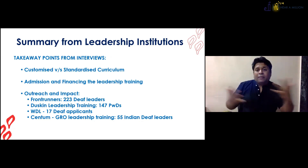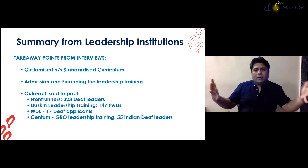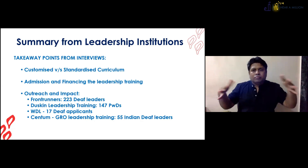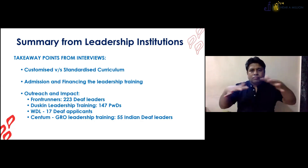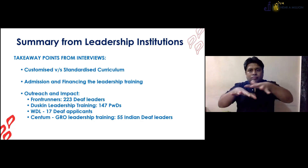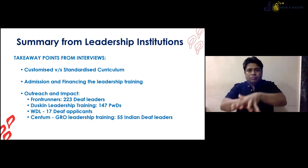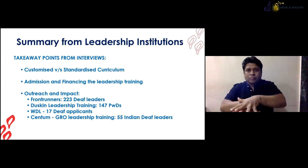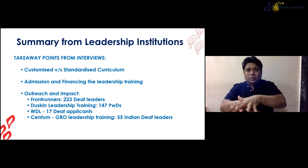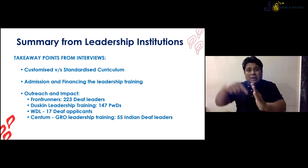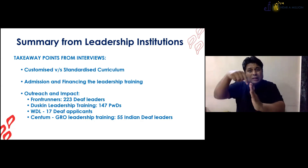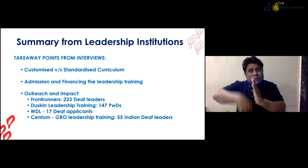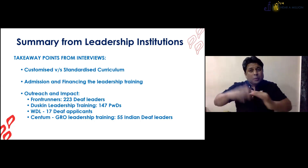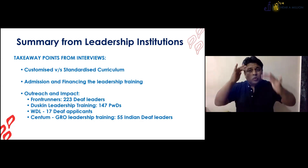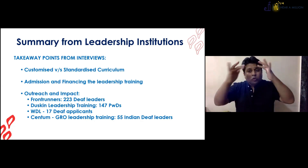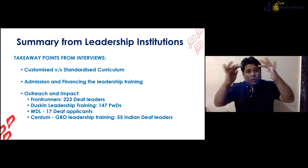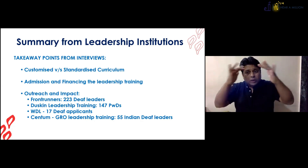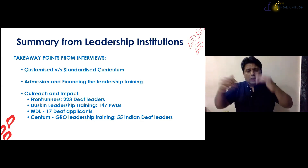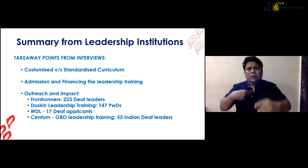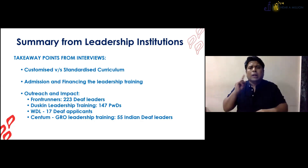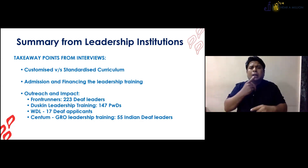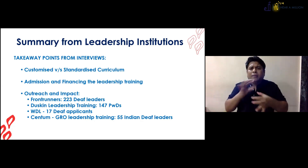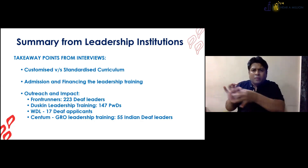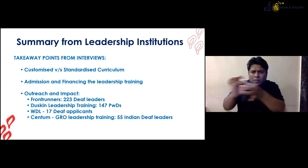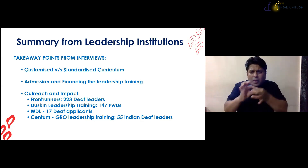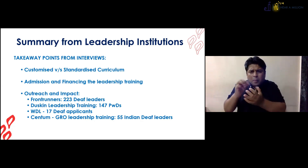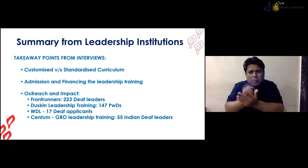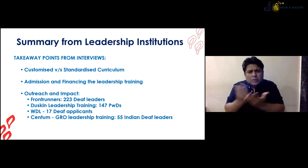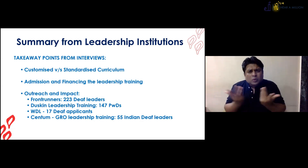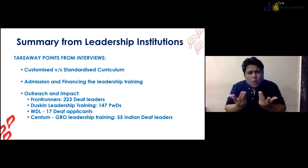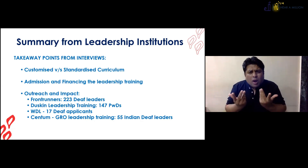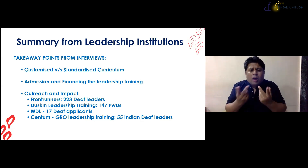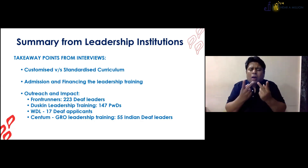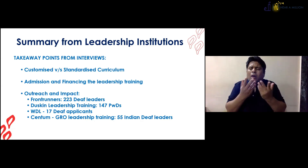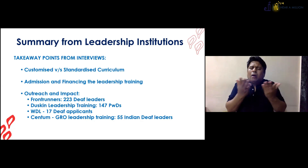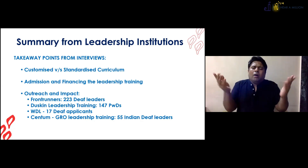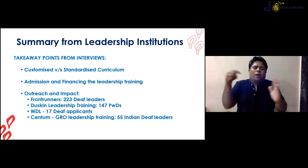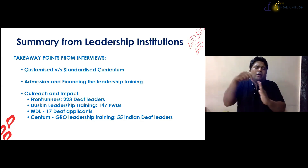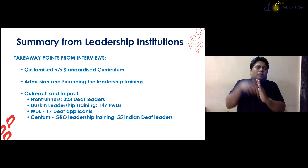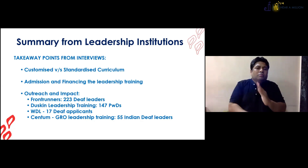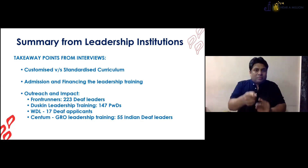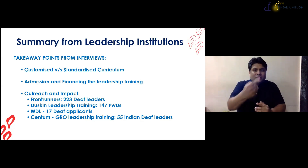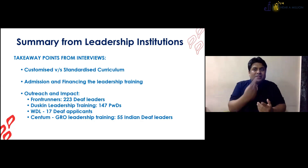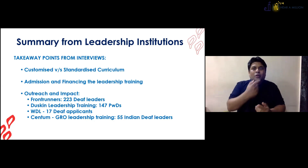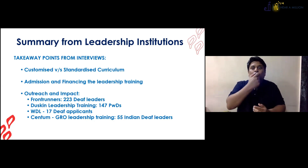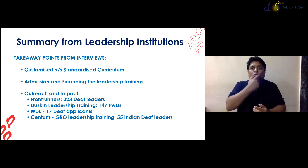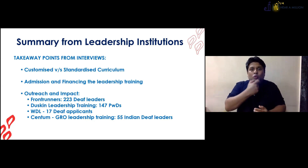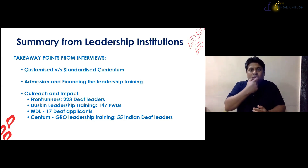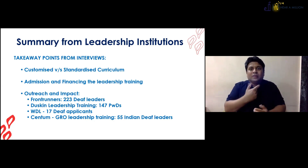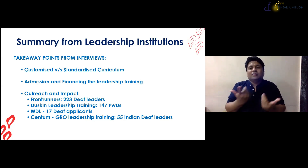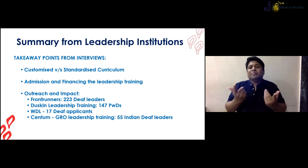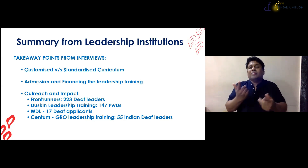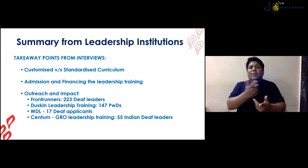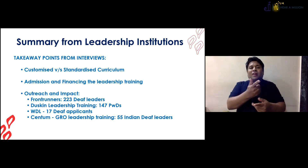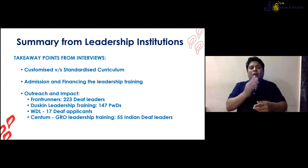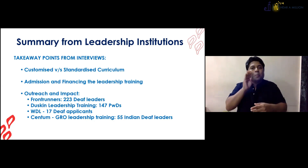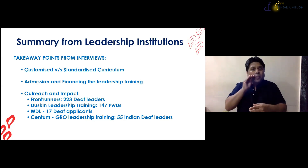leadership, hearing, deaf, everything. It's, complete theory that you get, and how you can build more networks and